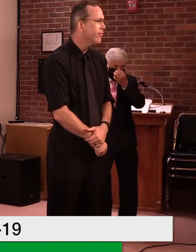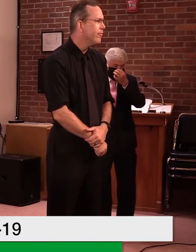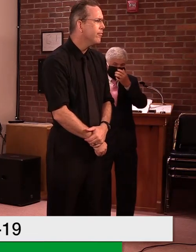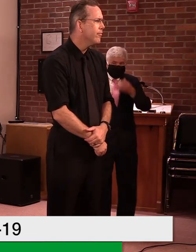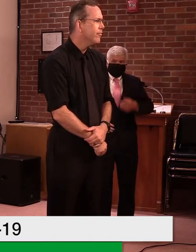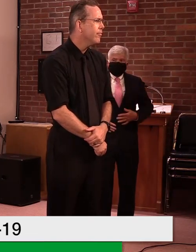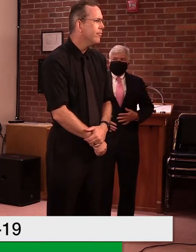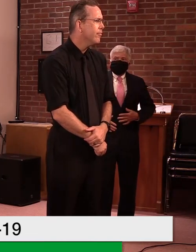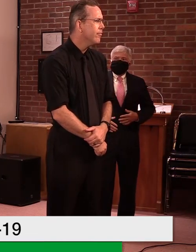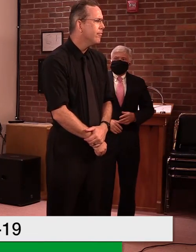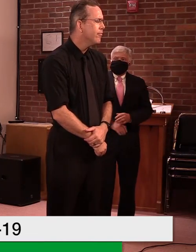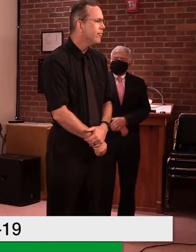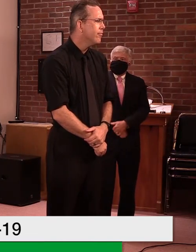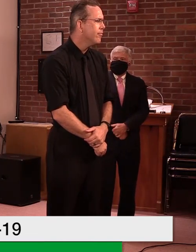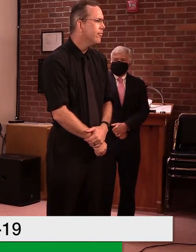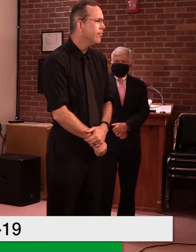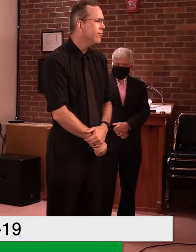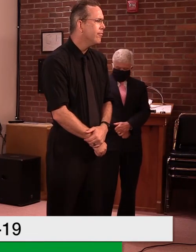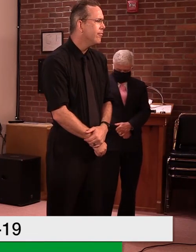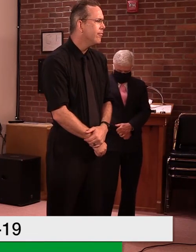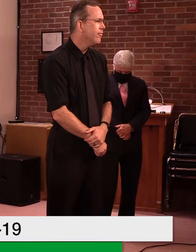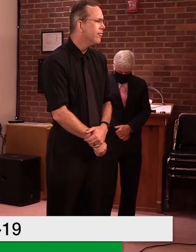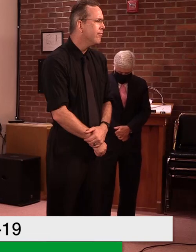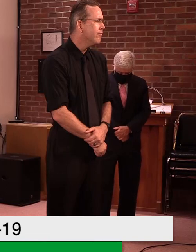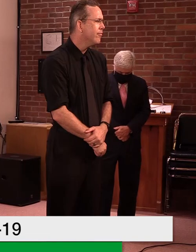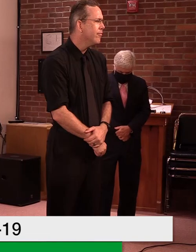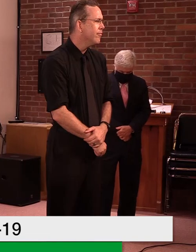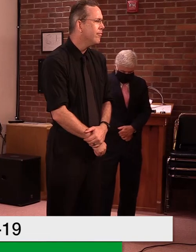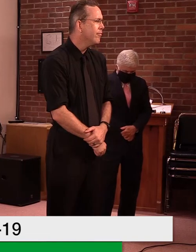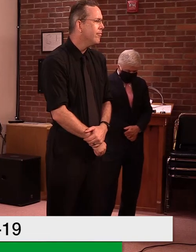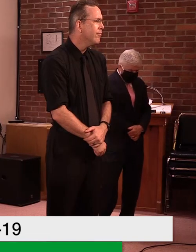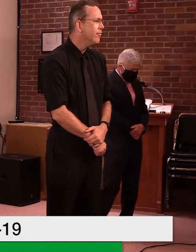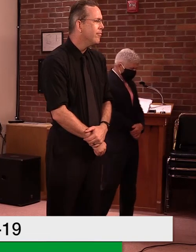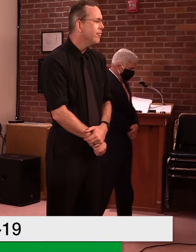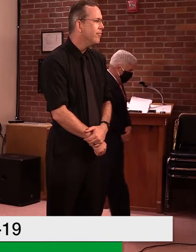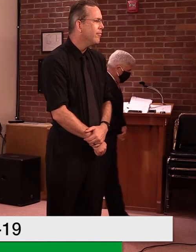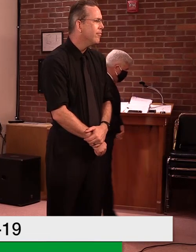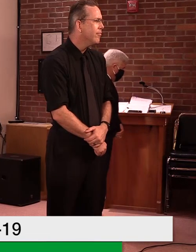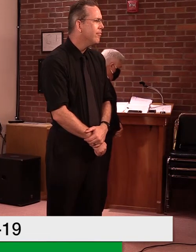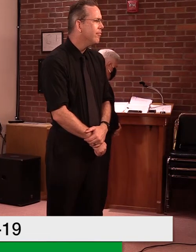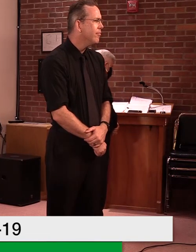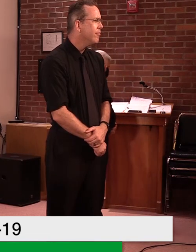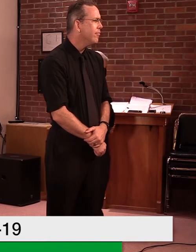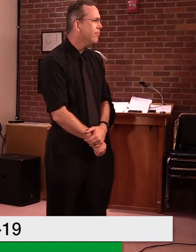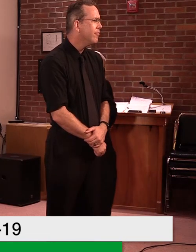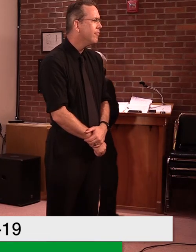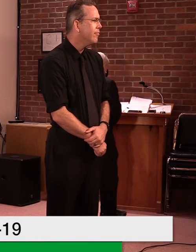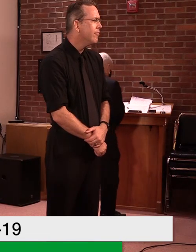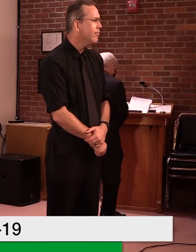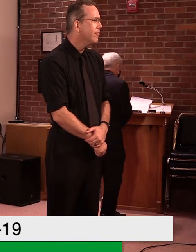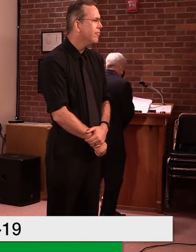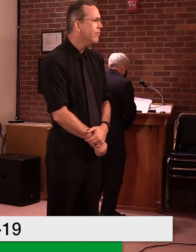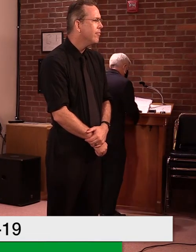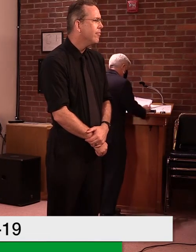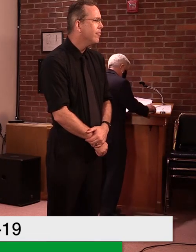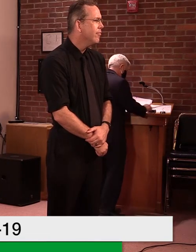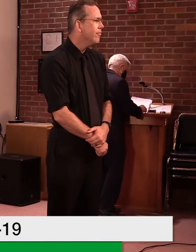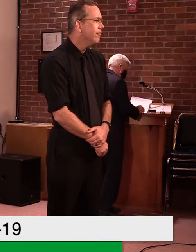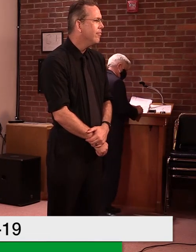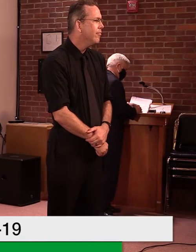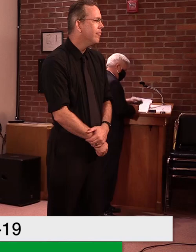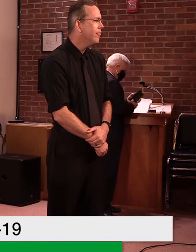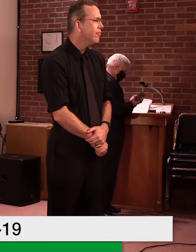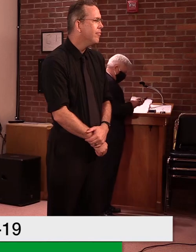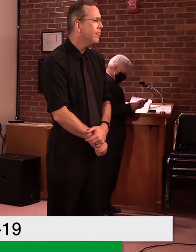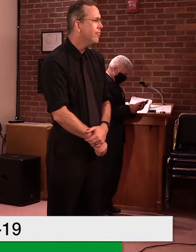why now? Why is the mask mandate set in place for August 1st as opposed to June or